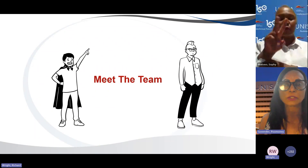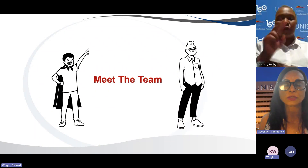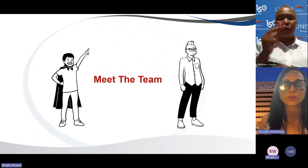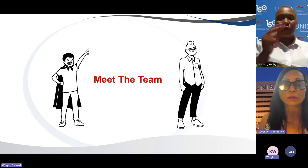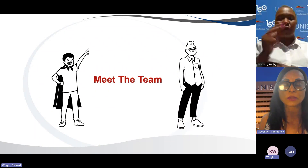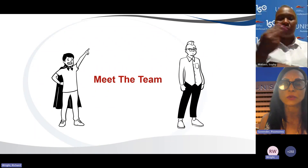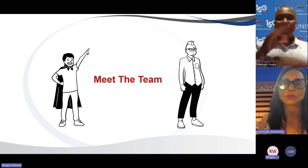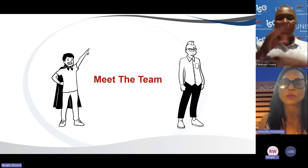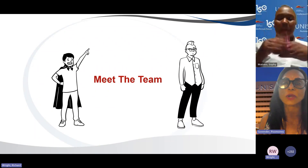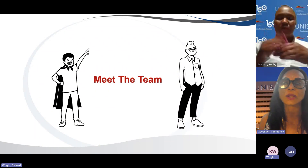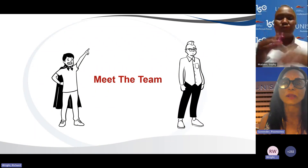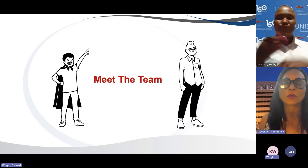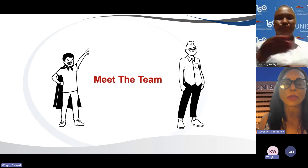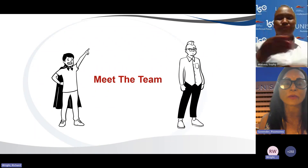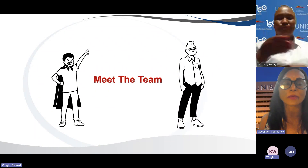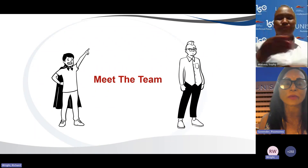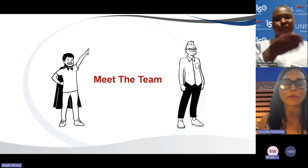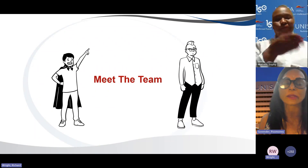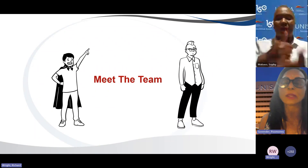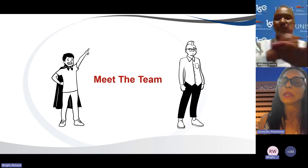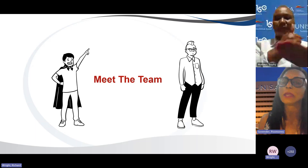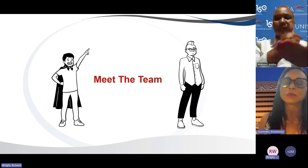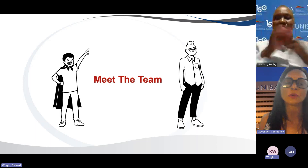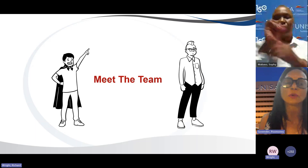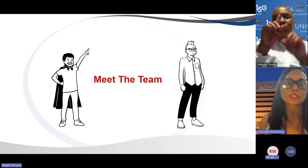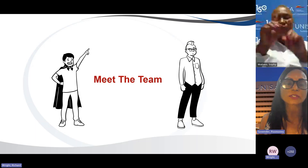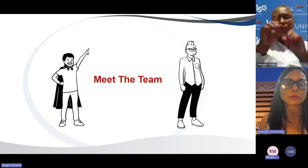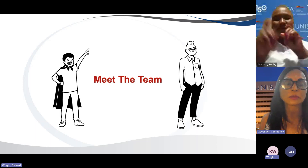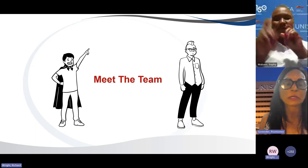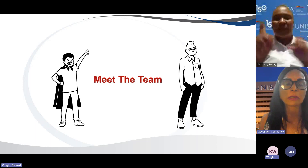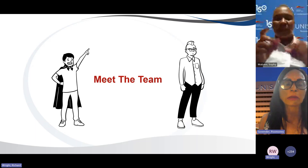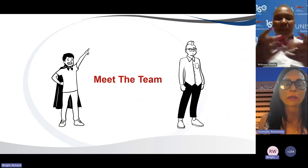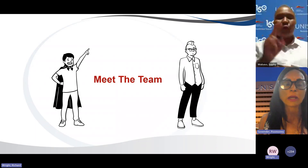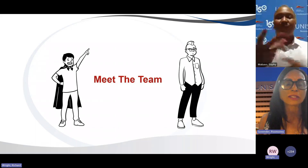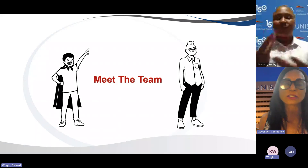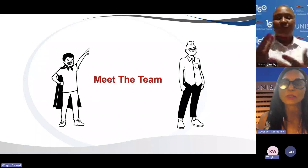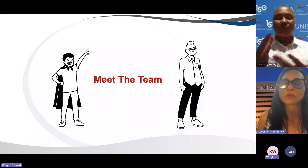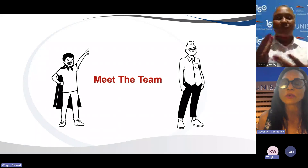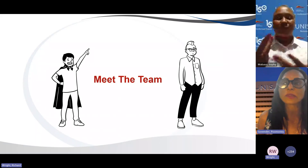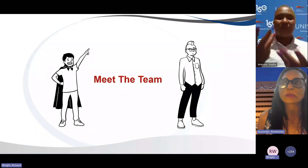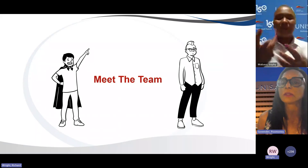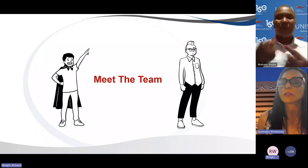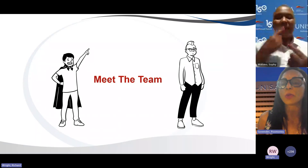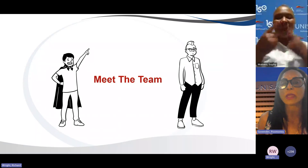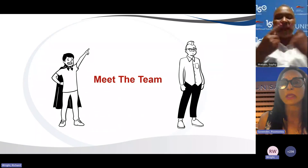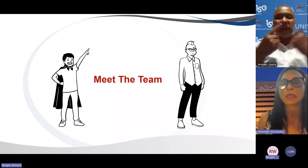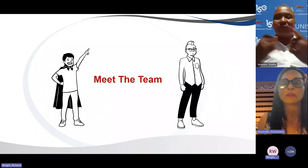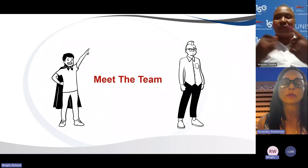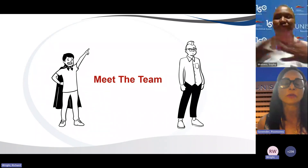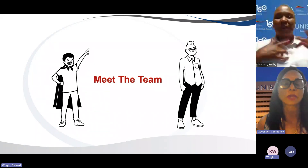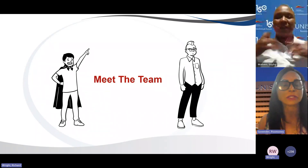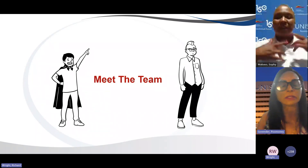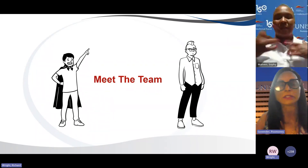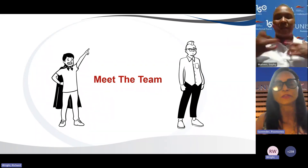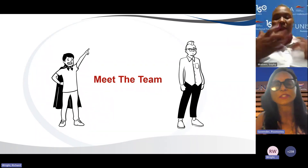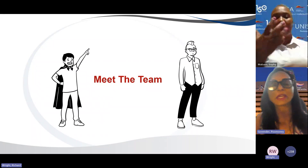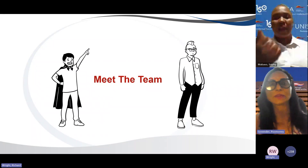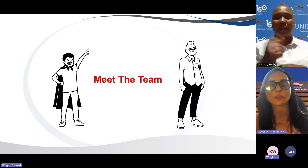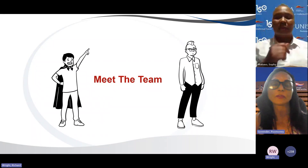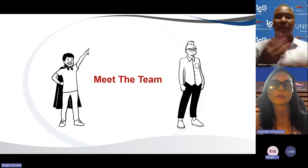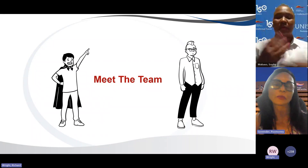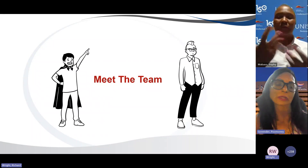are here to assist you to answer your queries and also answer whatever concerns you have regarding